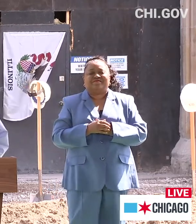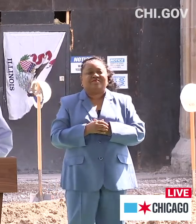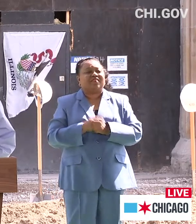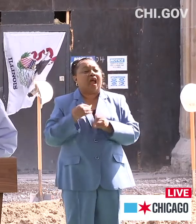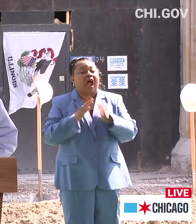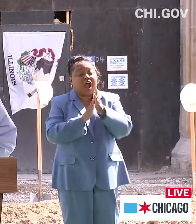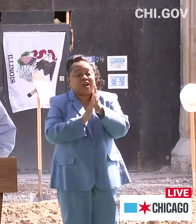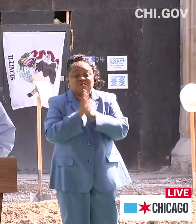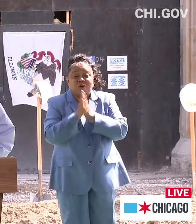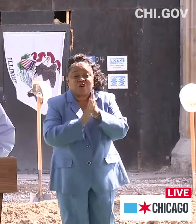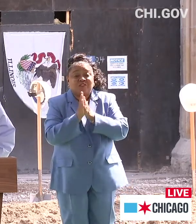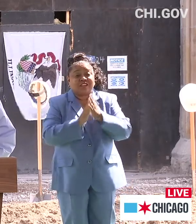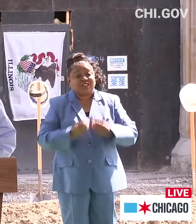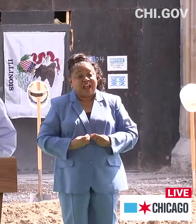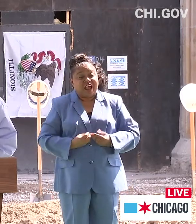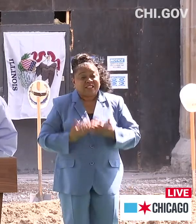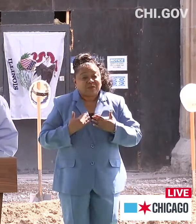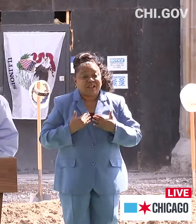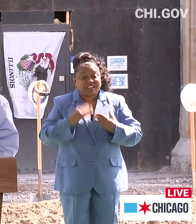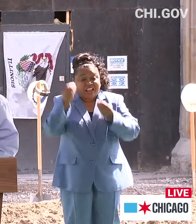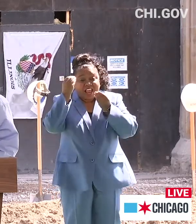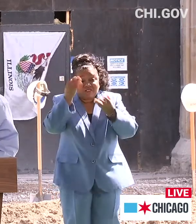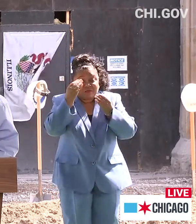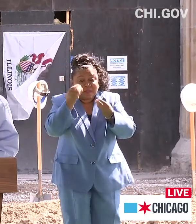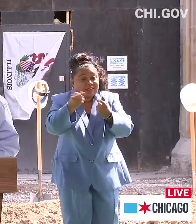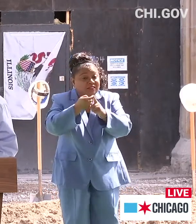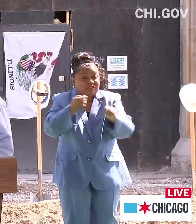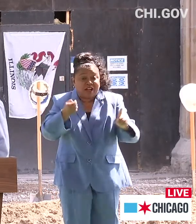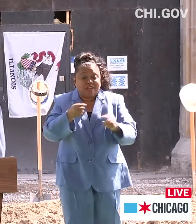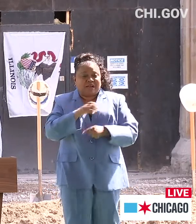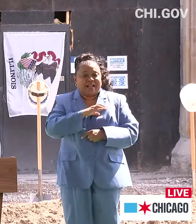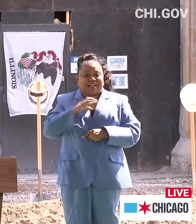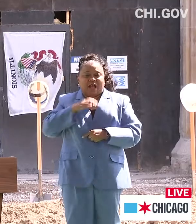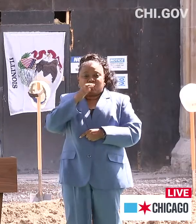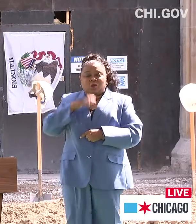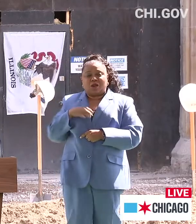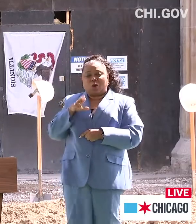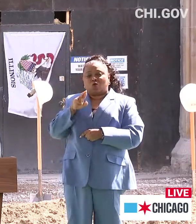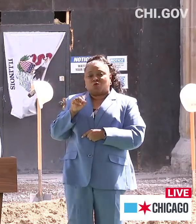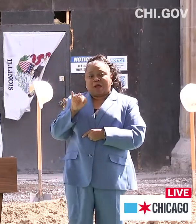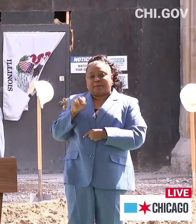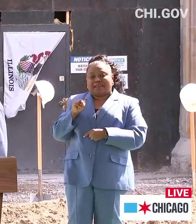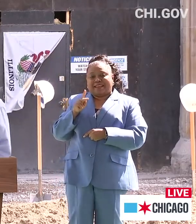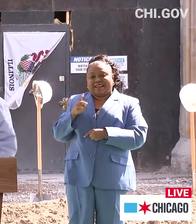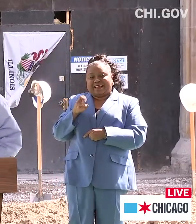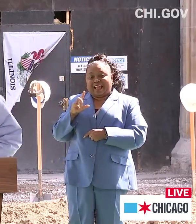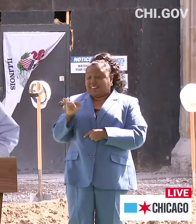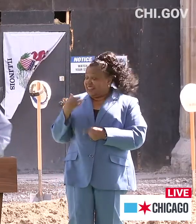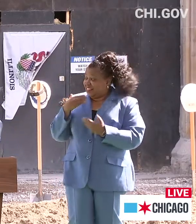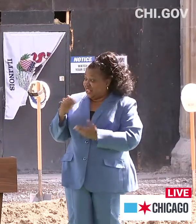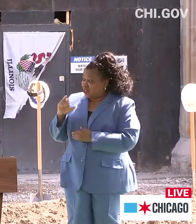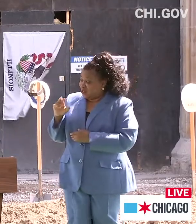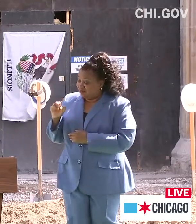Our motivation, our inspiration, our information comes from Congresswoman Robin Kelly. Thank you, Robin Kelly.